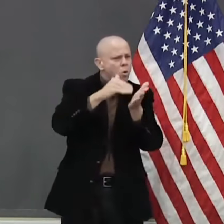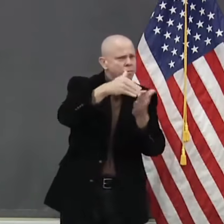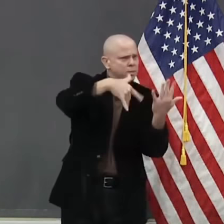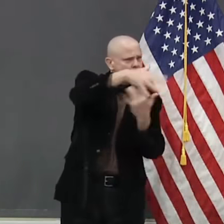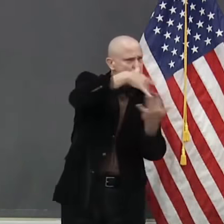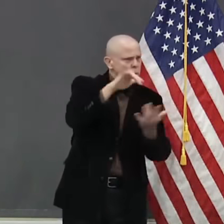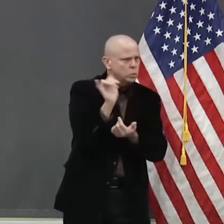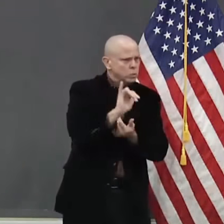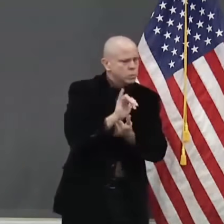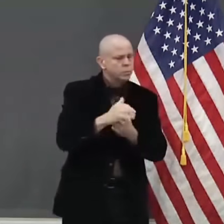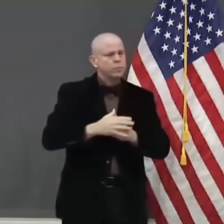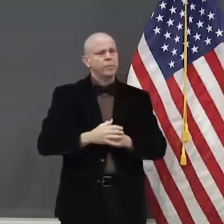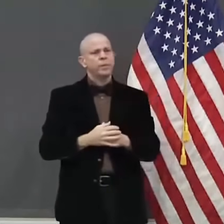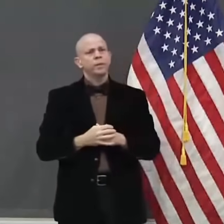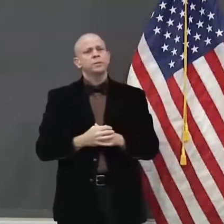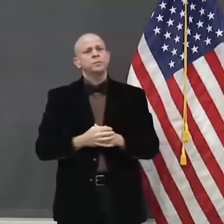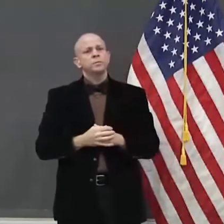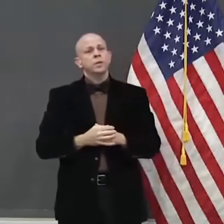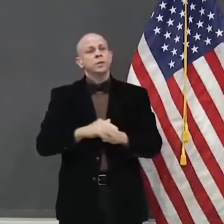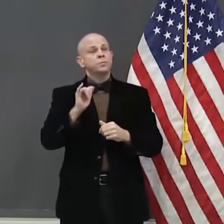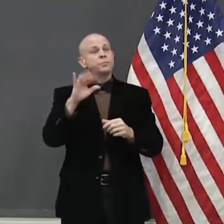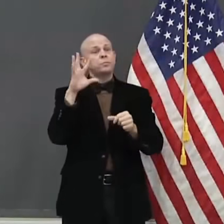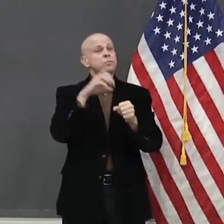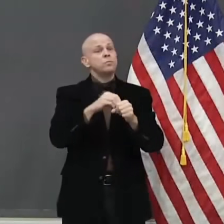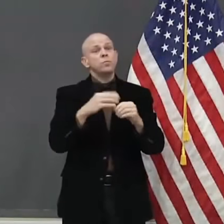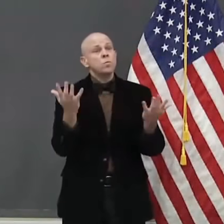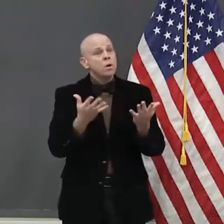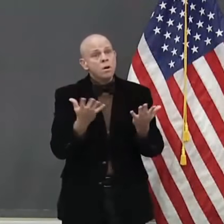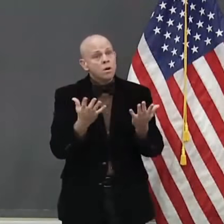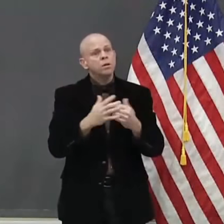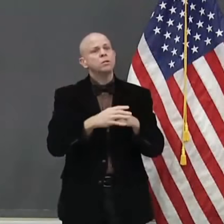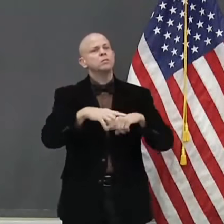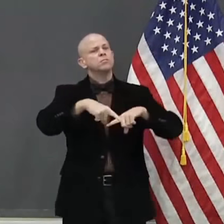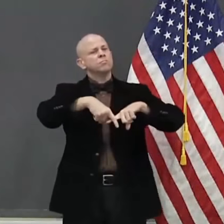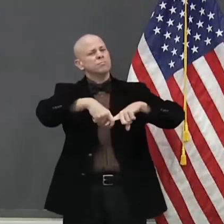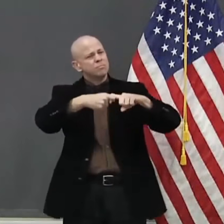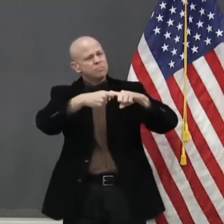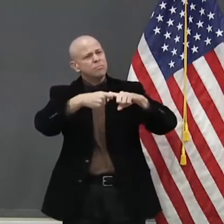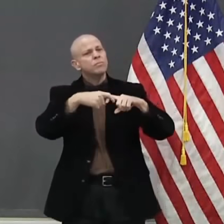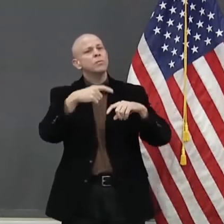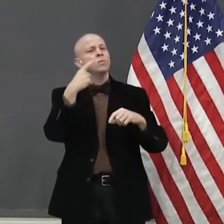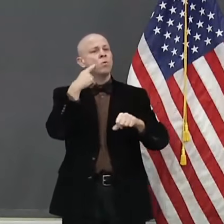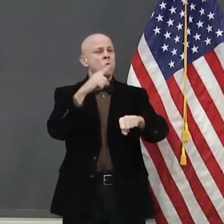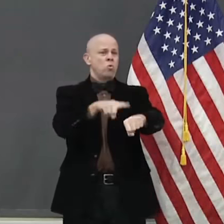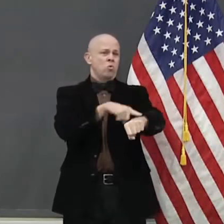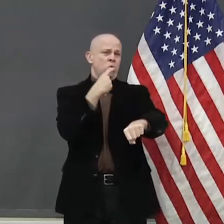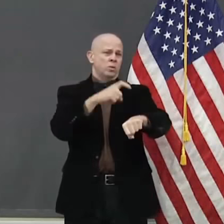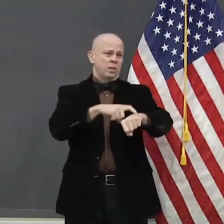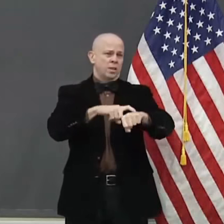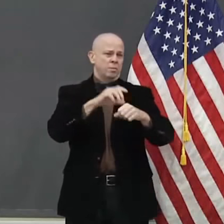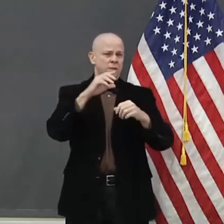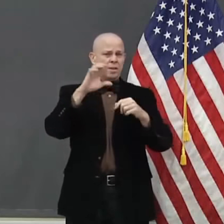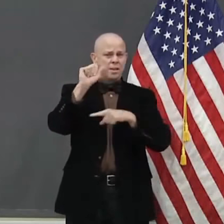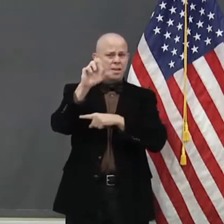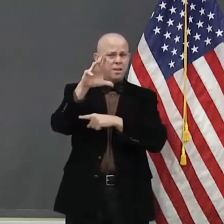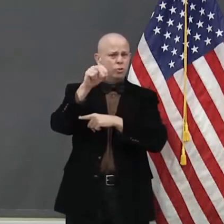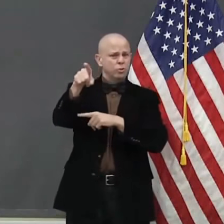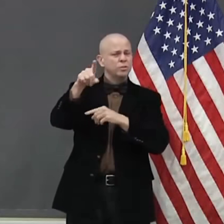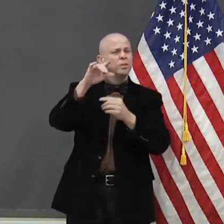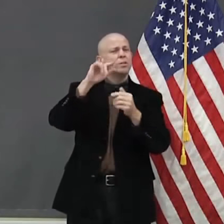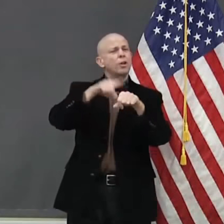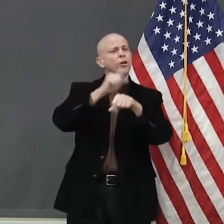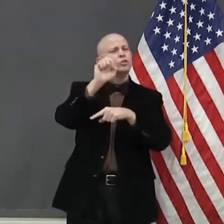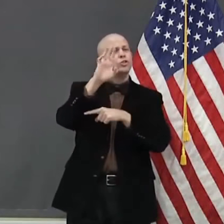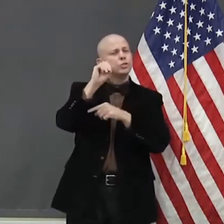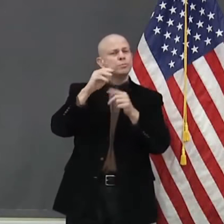encounters. It includes a pause on long-term care facility visits that take place indoors,